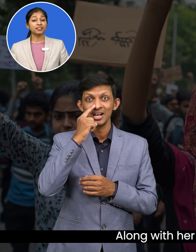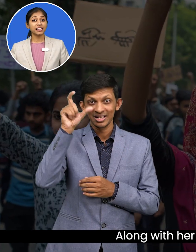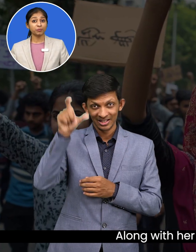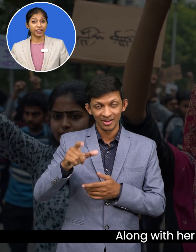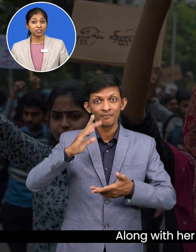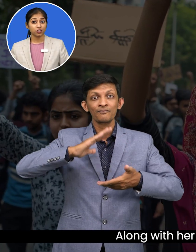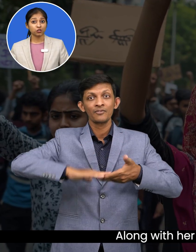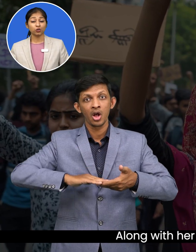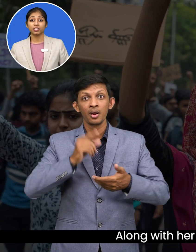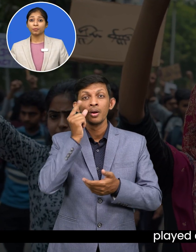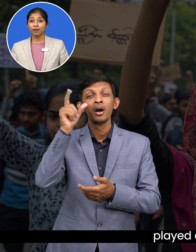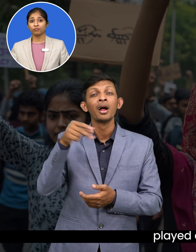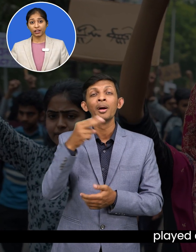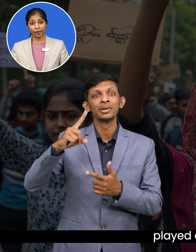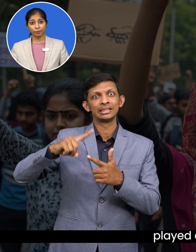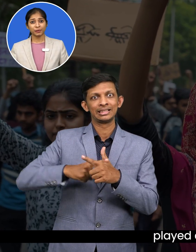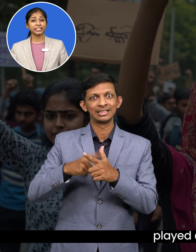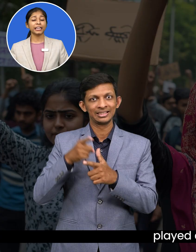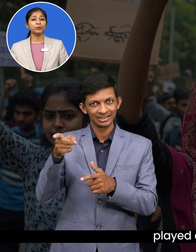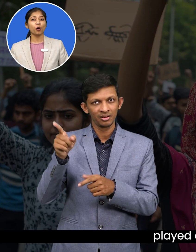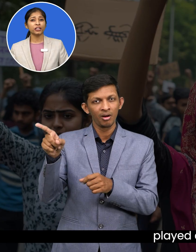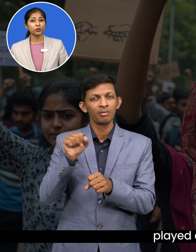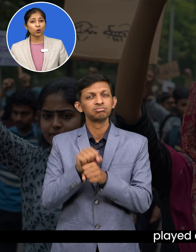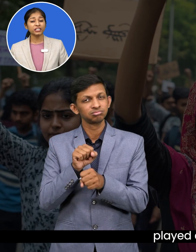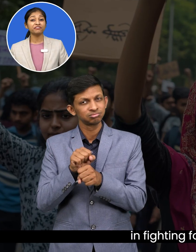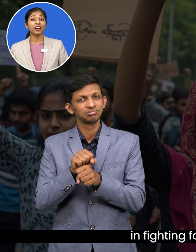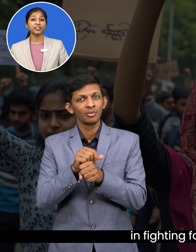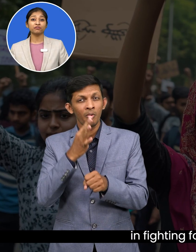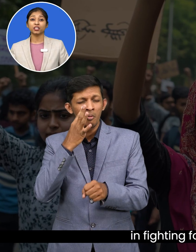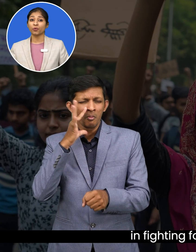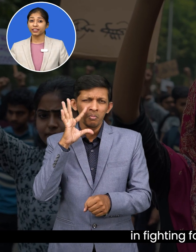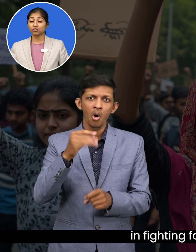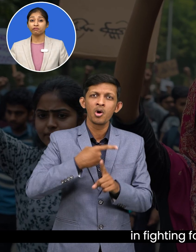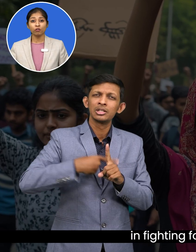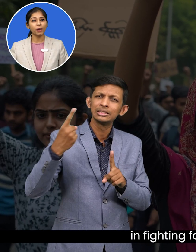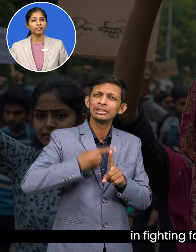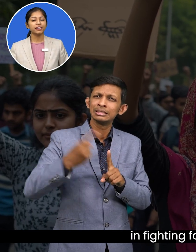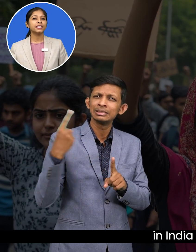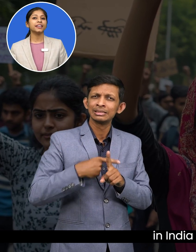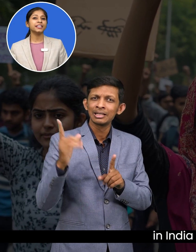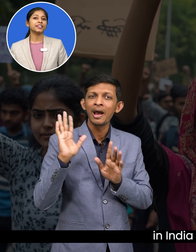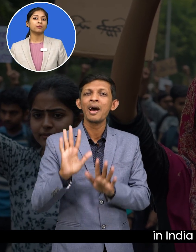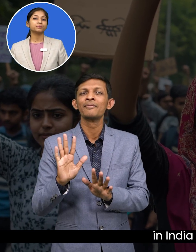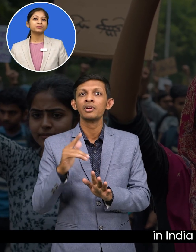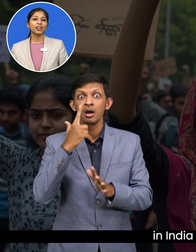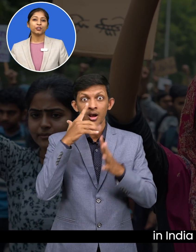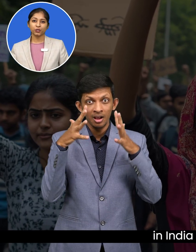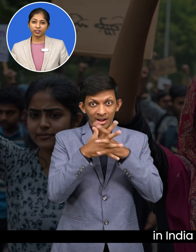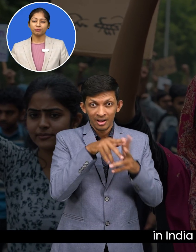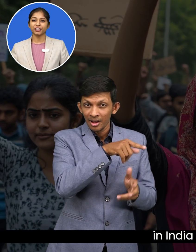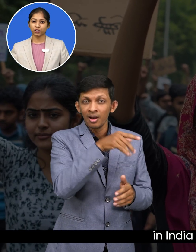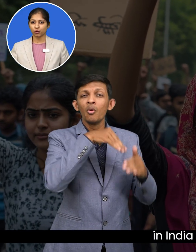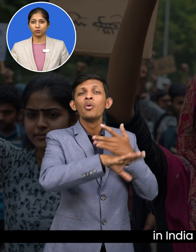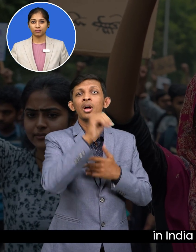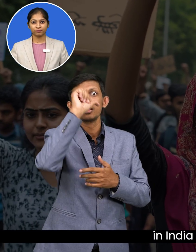Along with her husband, Jyotiba Phule played an important role in fighting for the rights of women in India